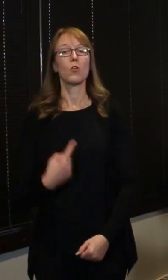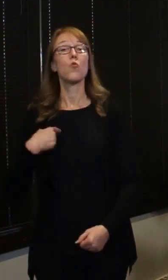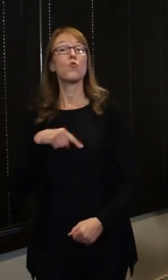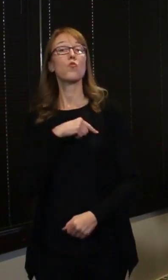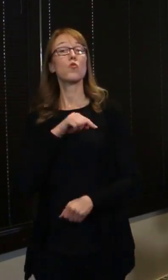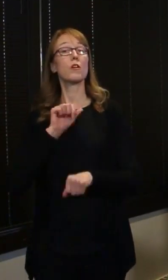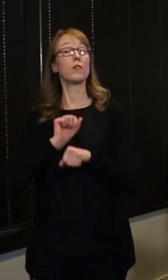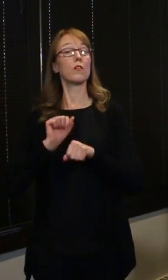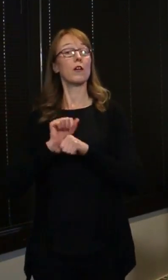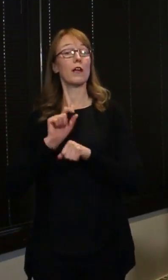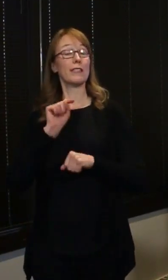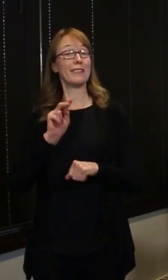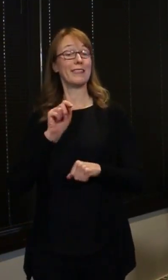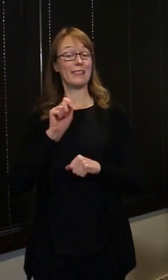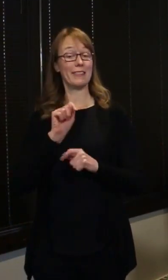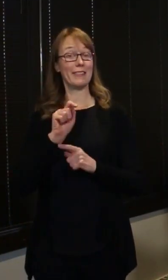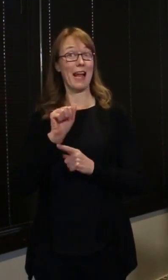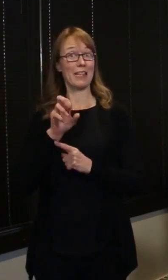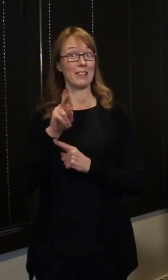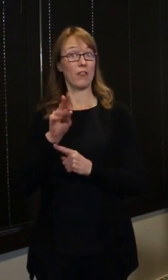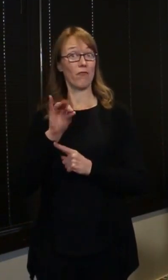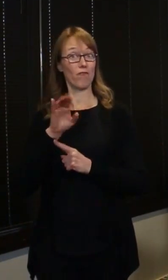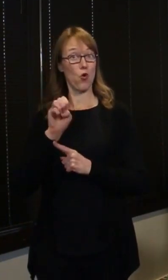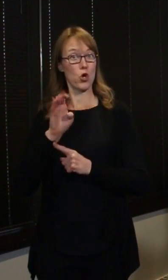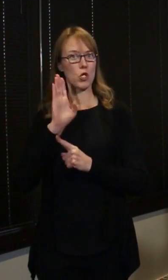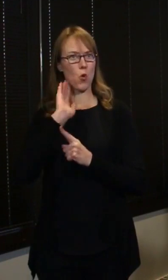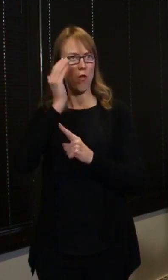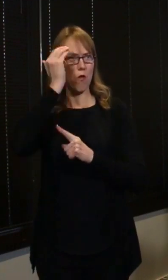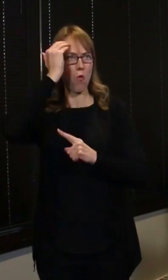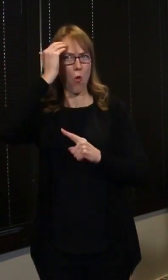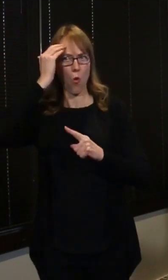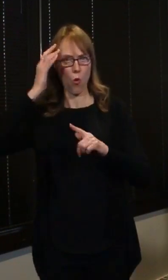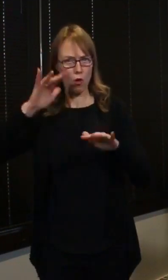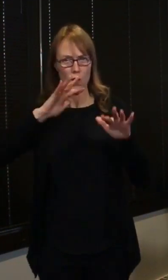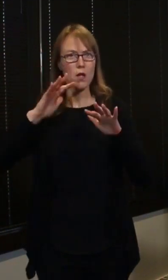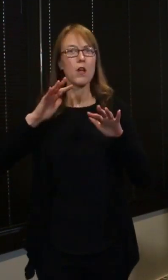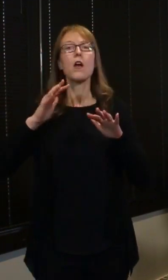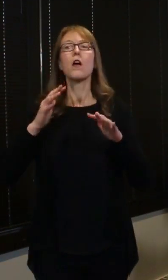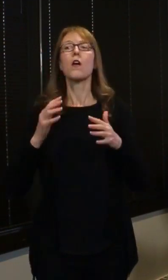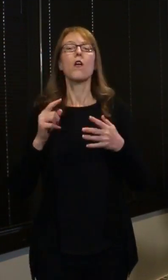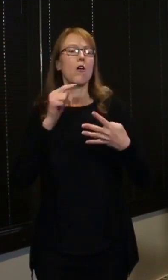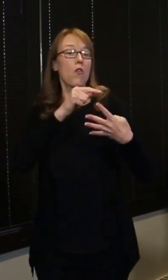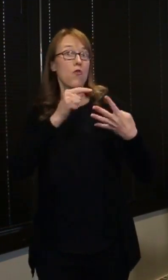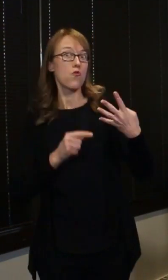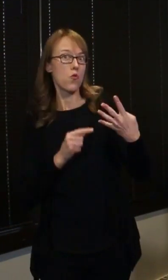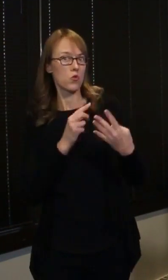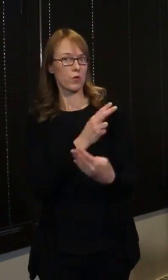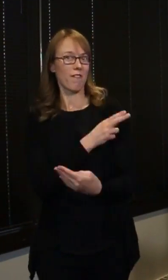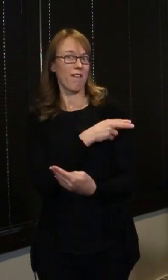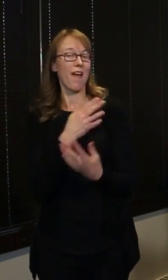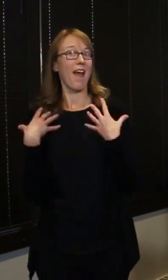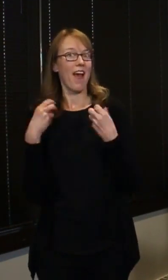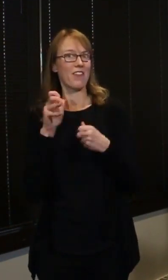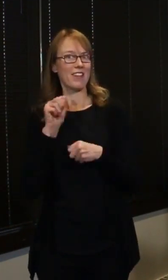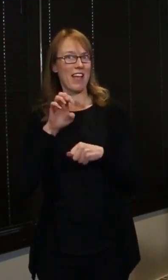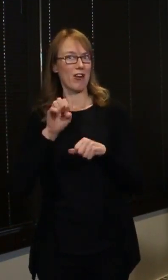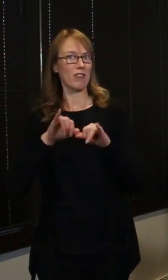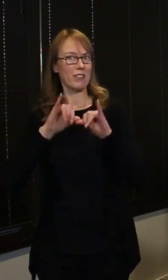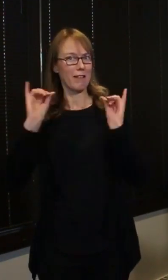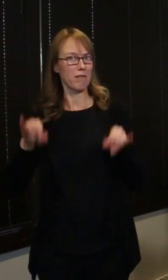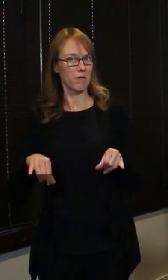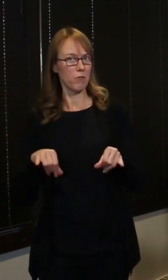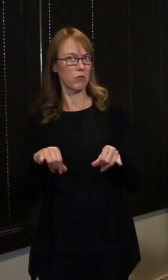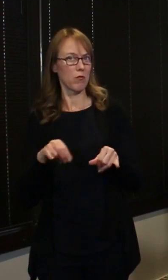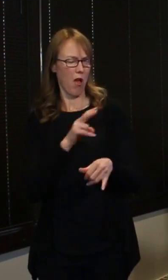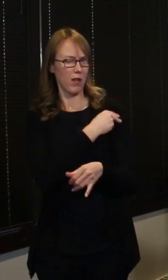to each of the healthcare systems, and we're all working together on that. And so, there'll be some adjustments made as we go